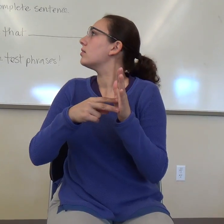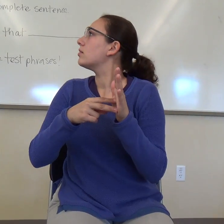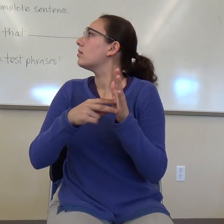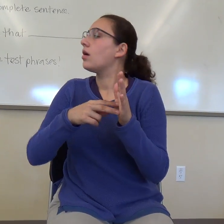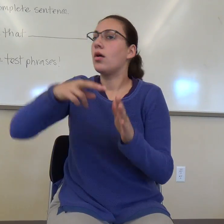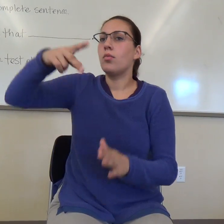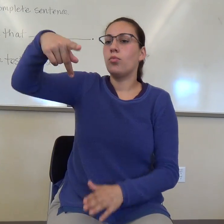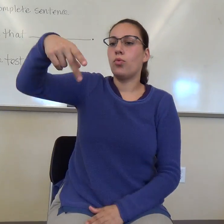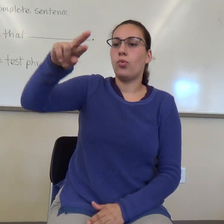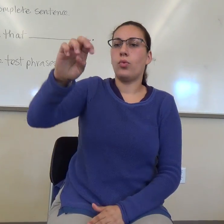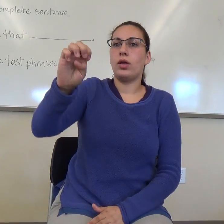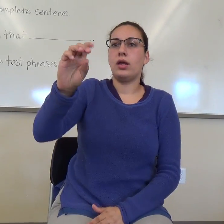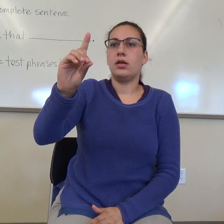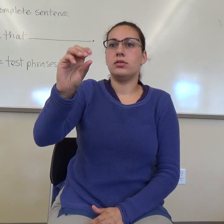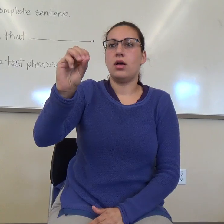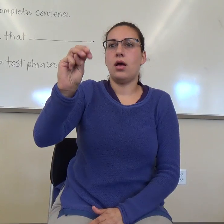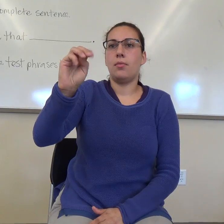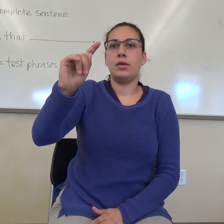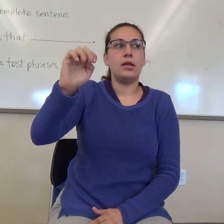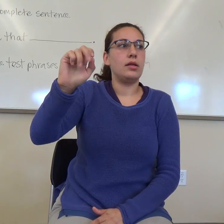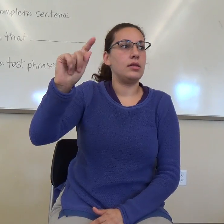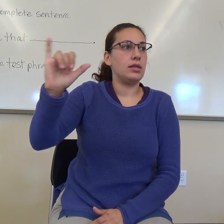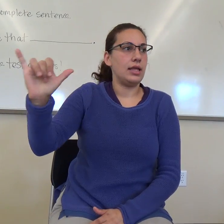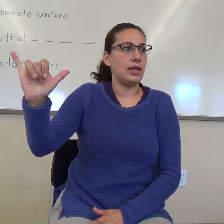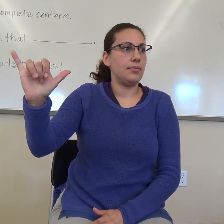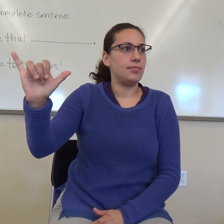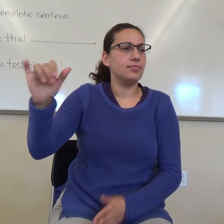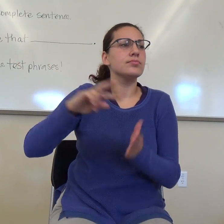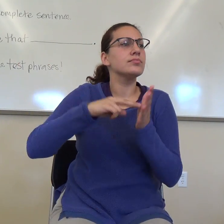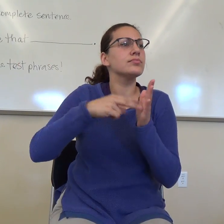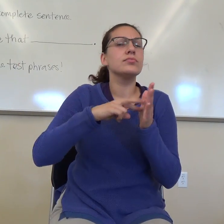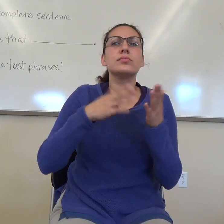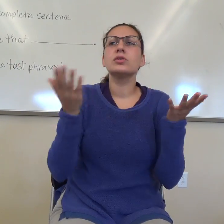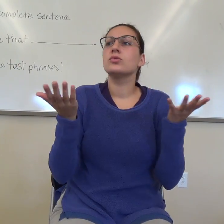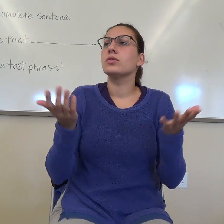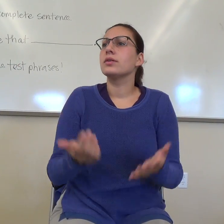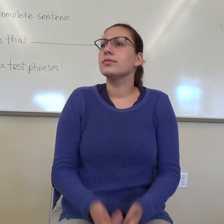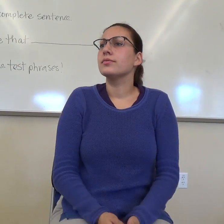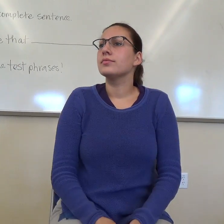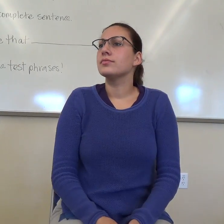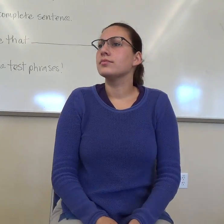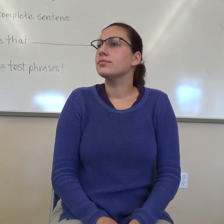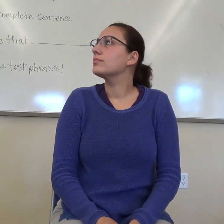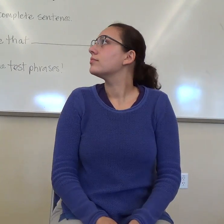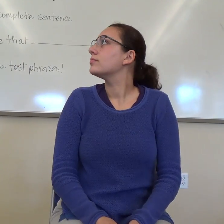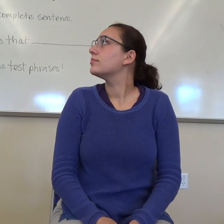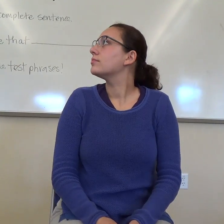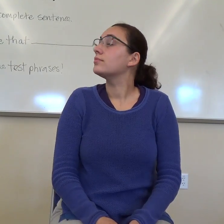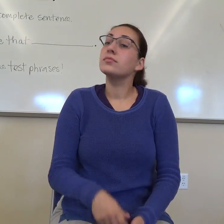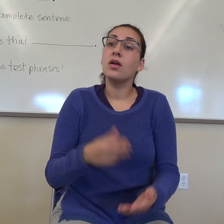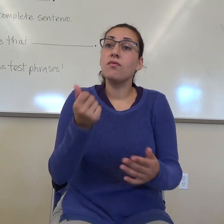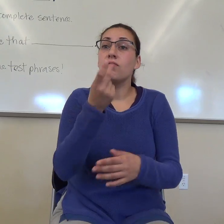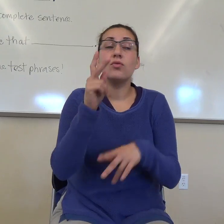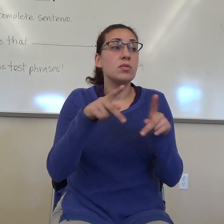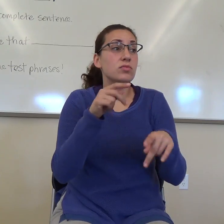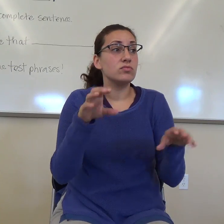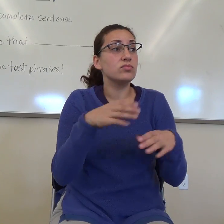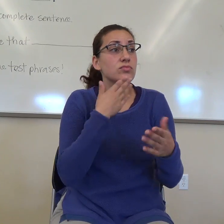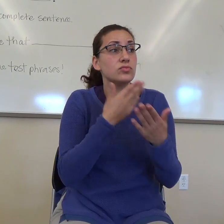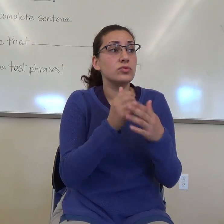That was it. People did some really good work on working through that word. What does